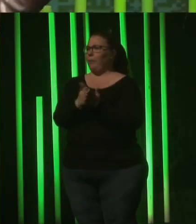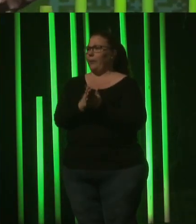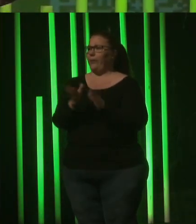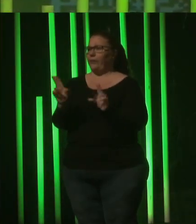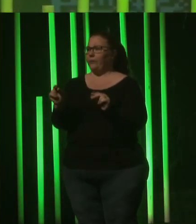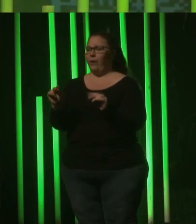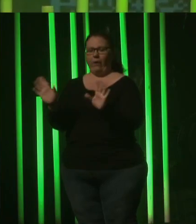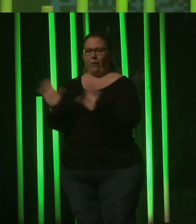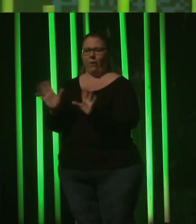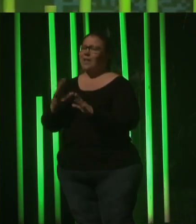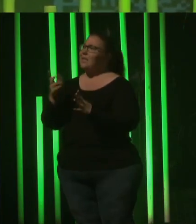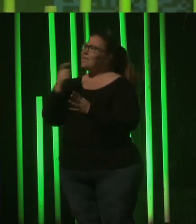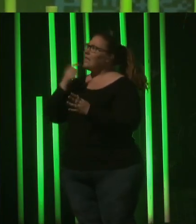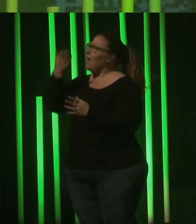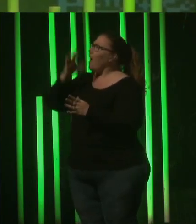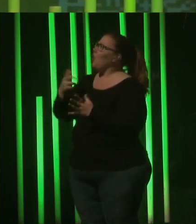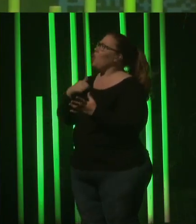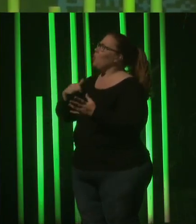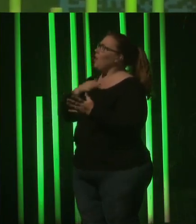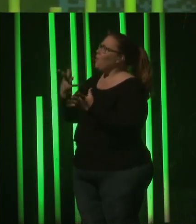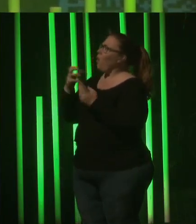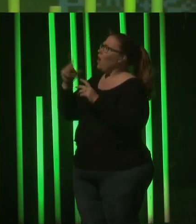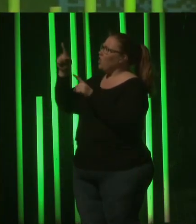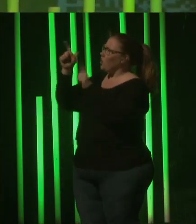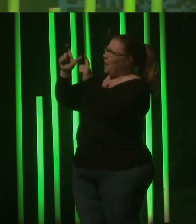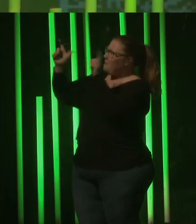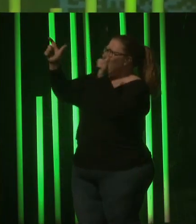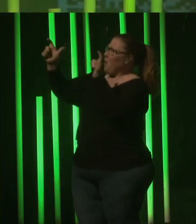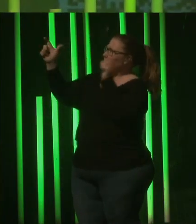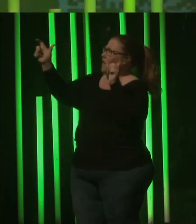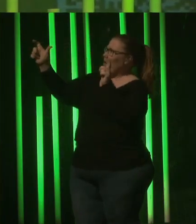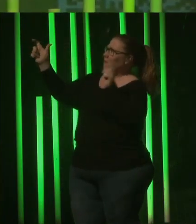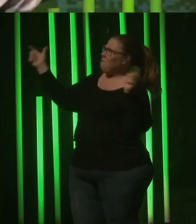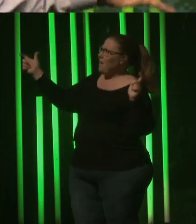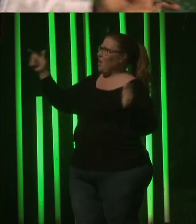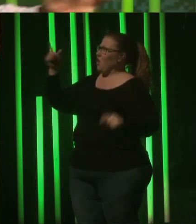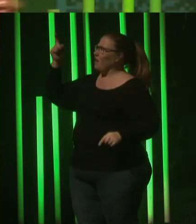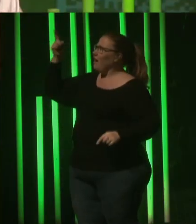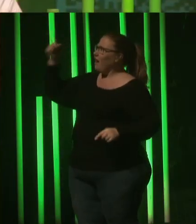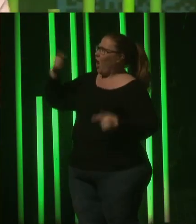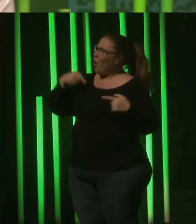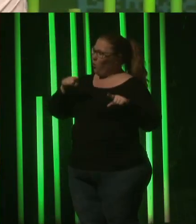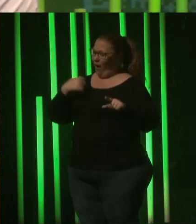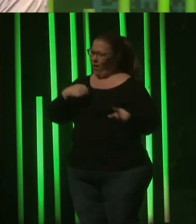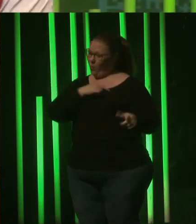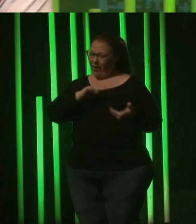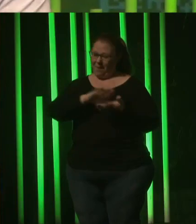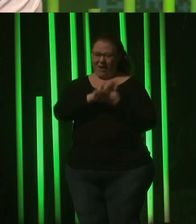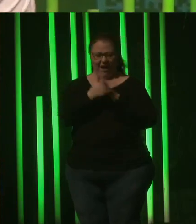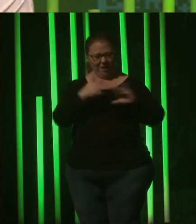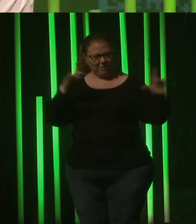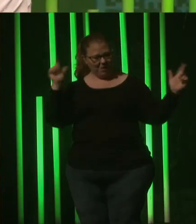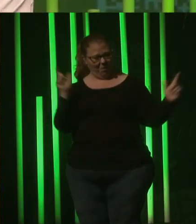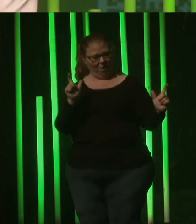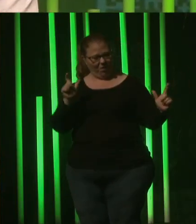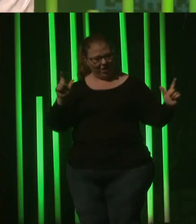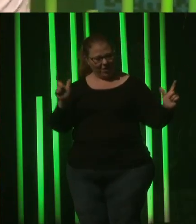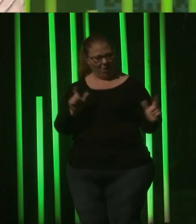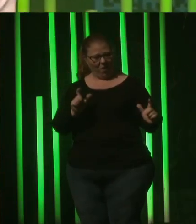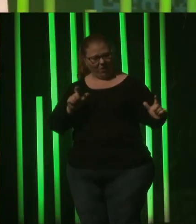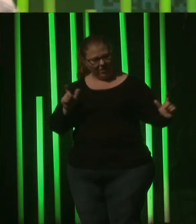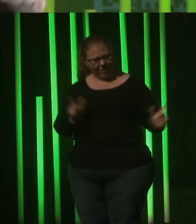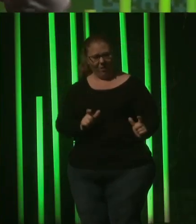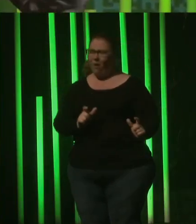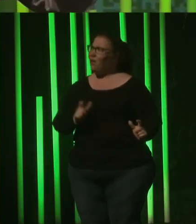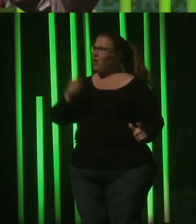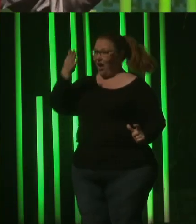going there to say, God, we want you to get bigger and bigger and bigger while we become smaller and smaller and